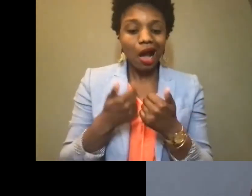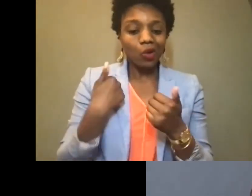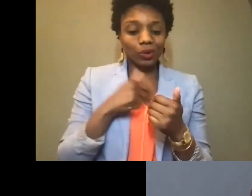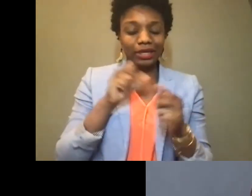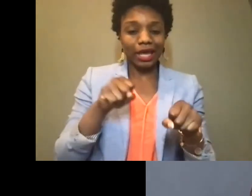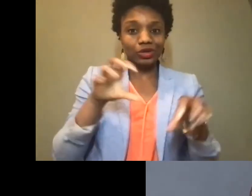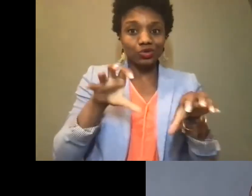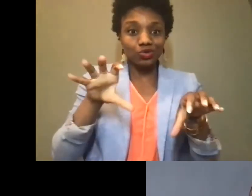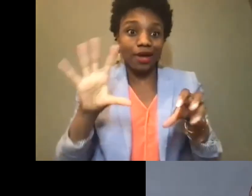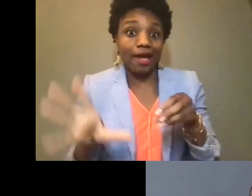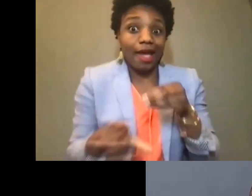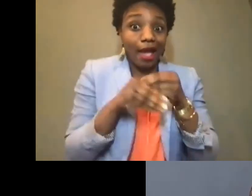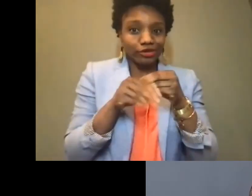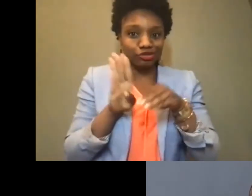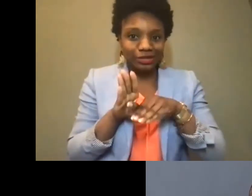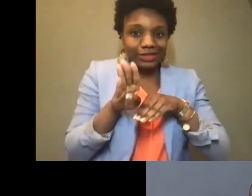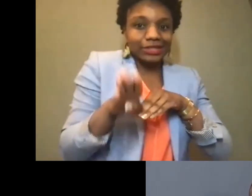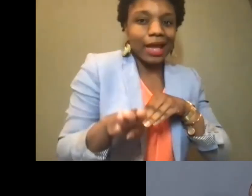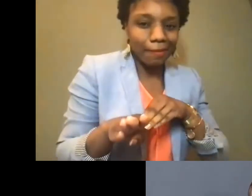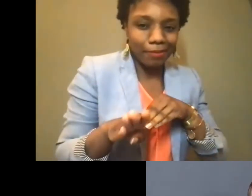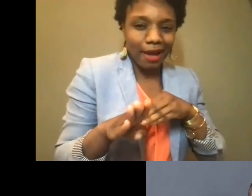we haven't done before. The